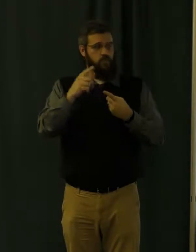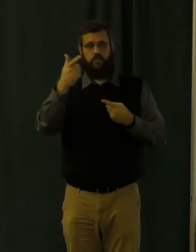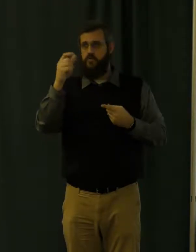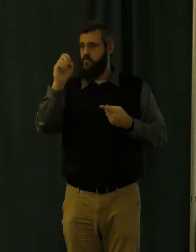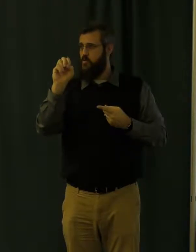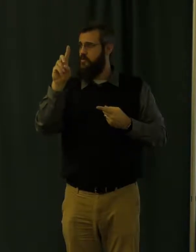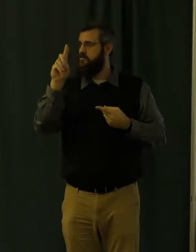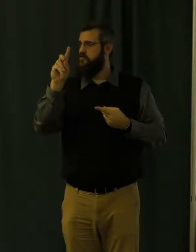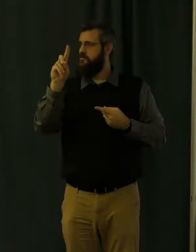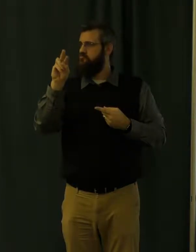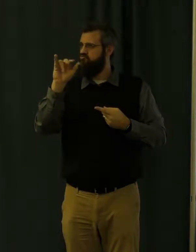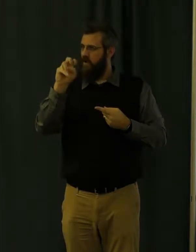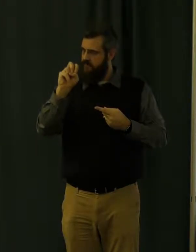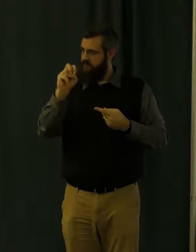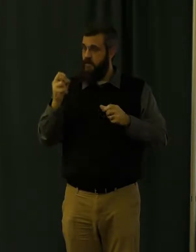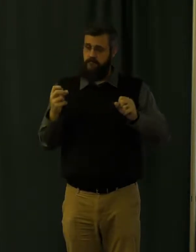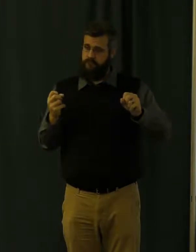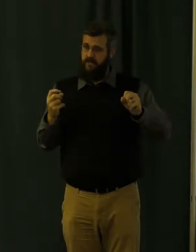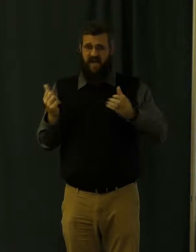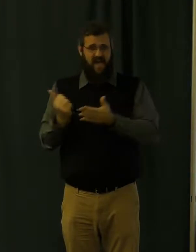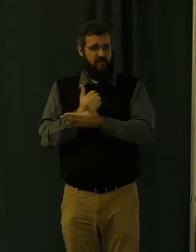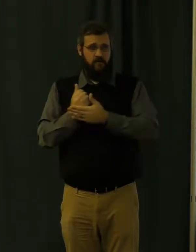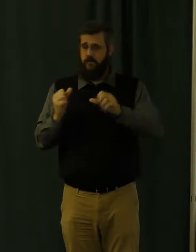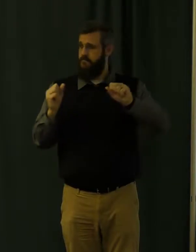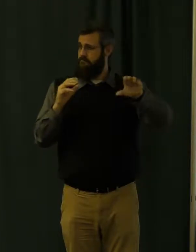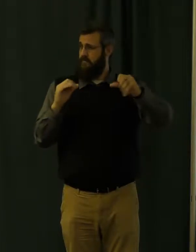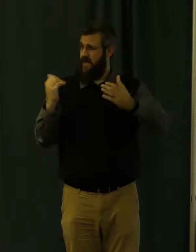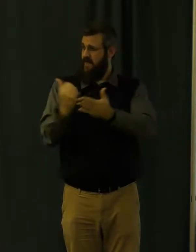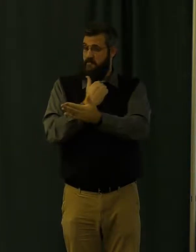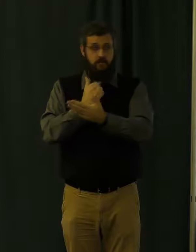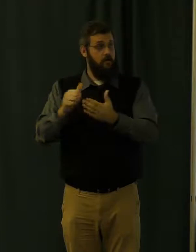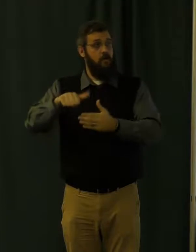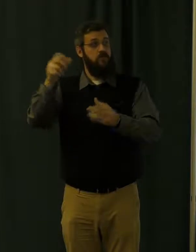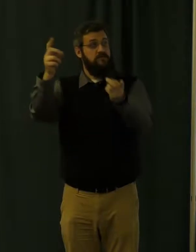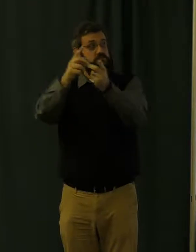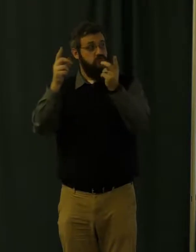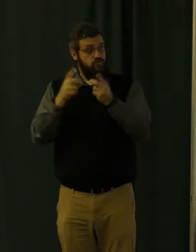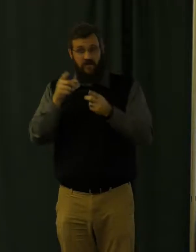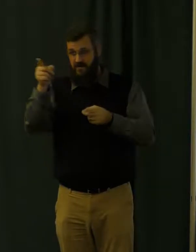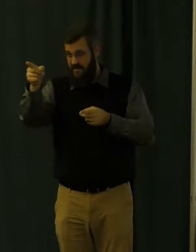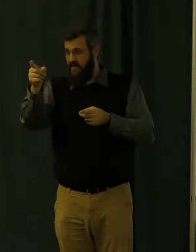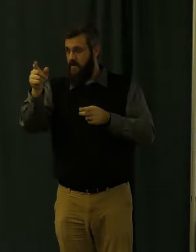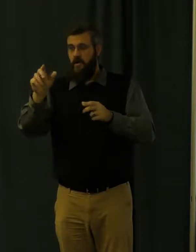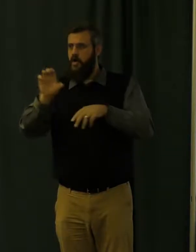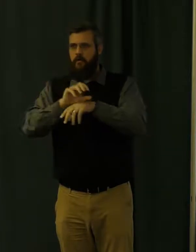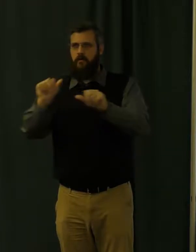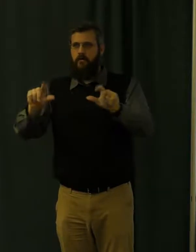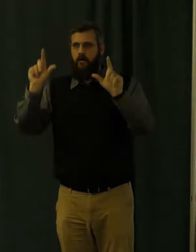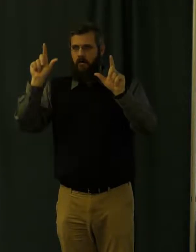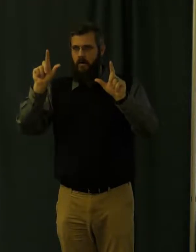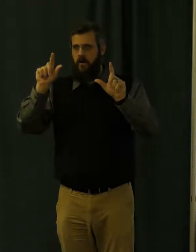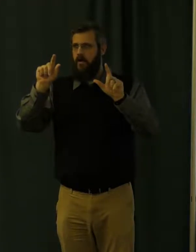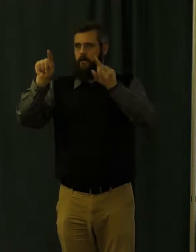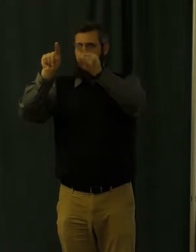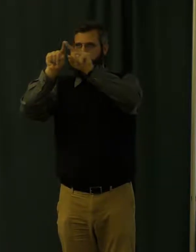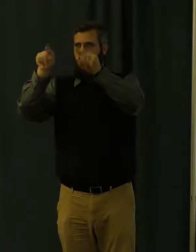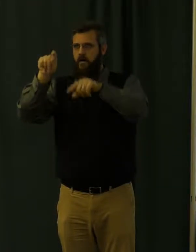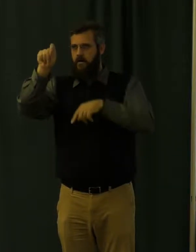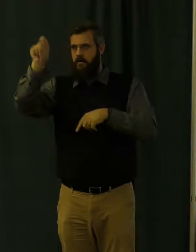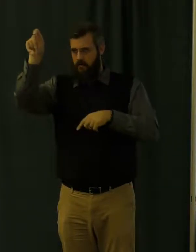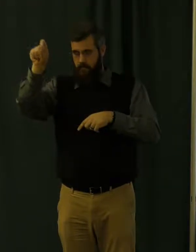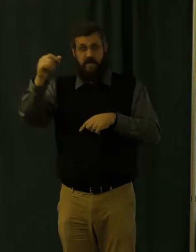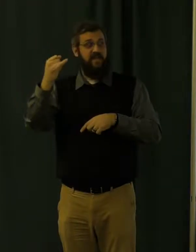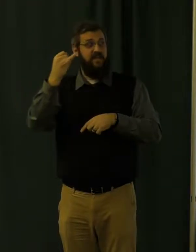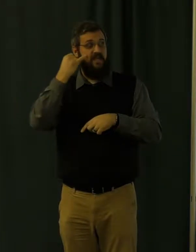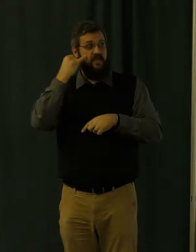stuff, some districts who have done that have like, there's a checkbox that you can say, when you upload a Word document, you go ahead and make